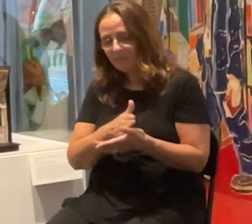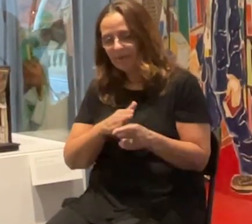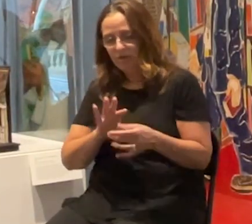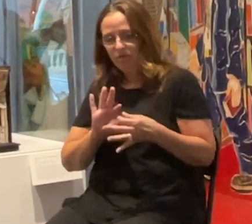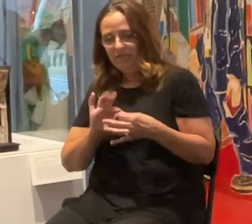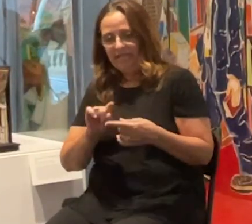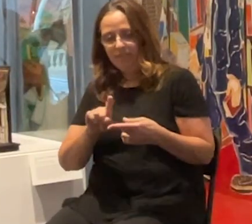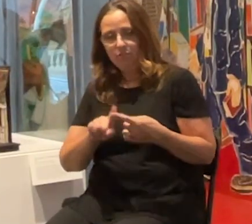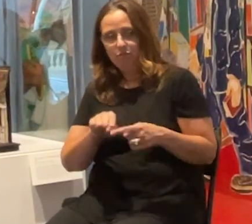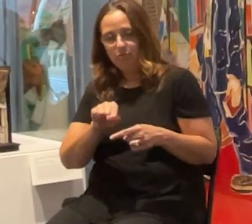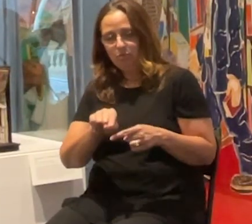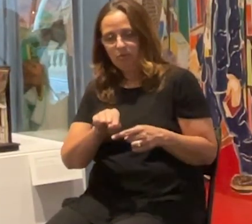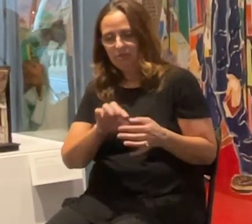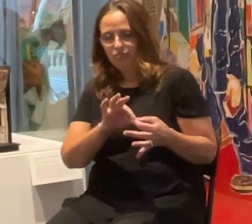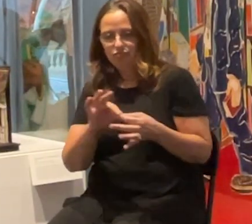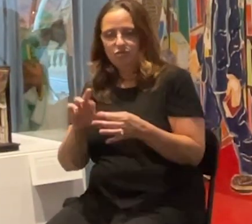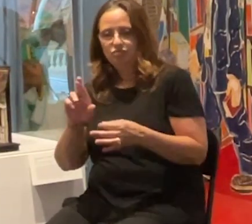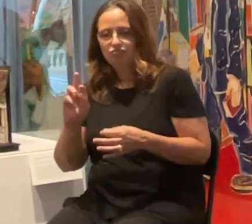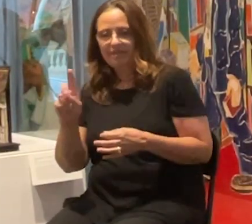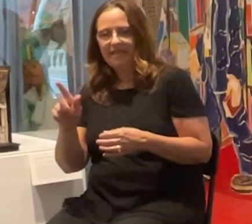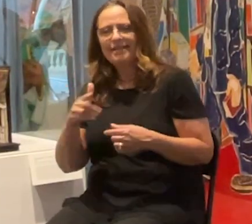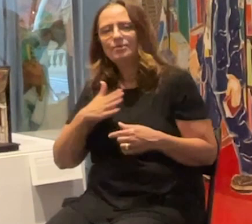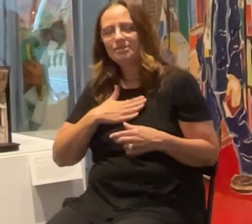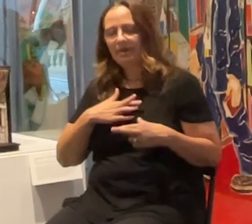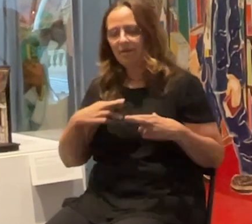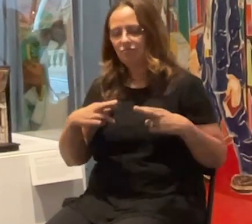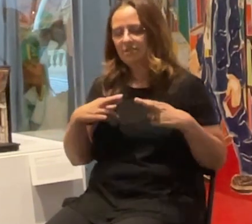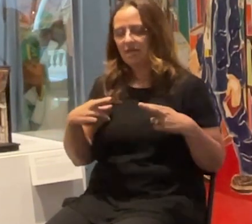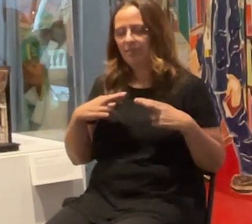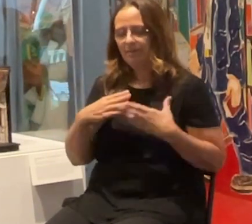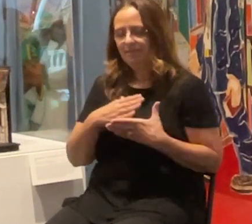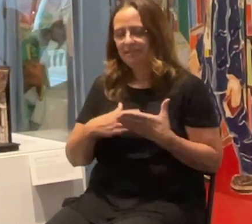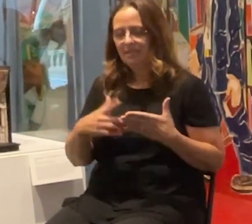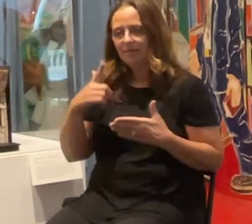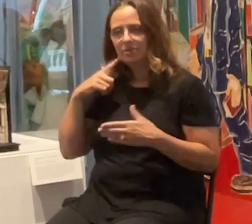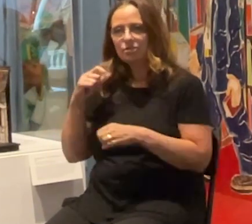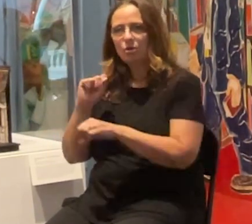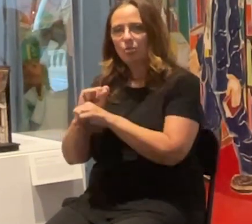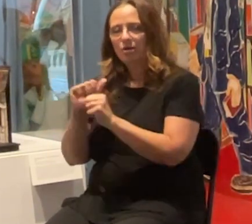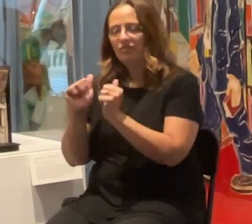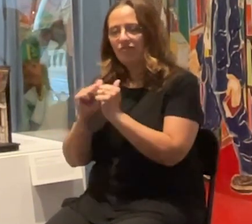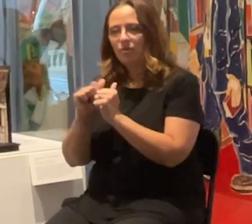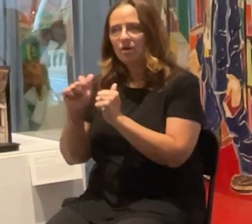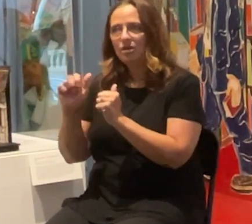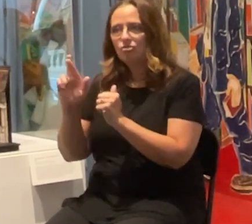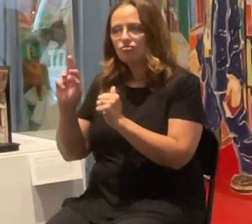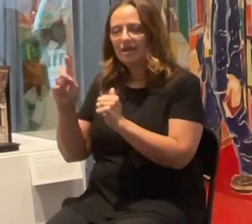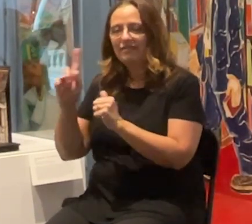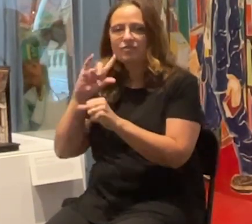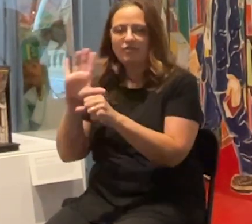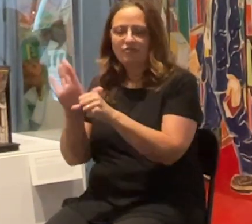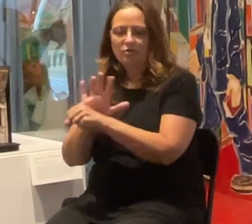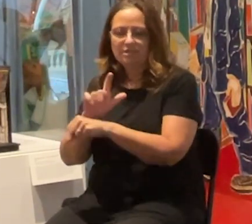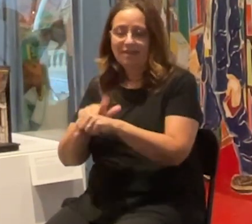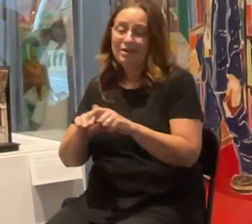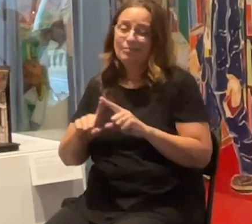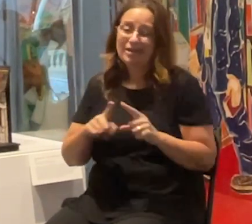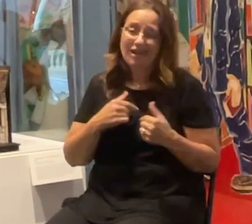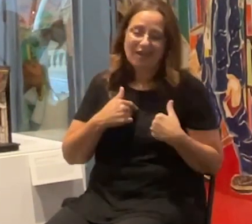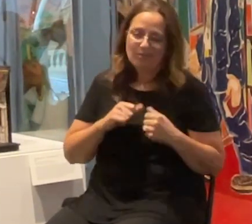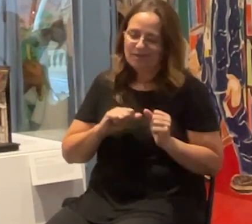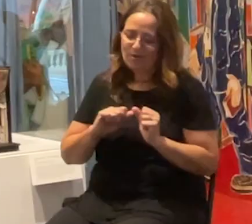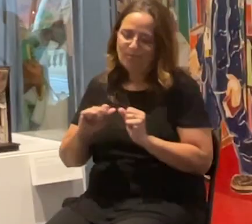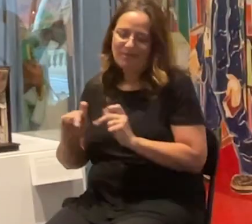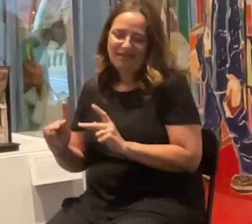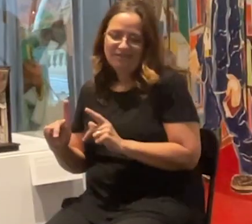retirement piece in my mind from working for Red really full-time, although after that I, you know, would go back and help him on projects anyway, so